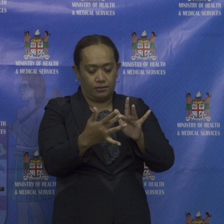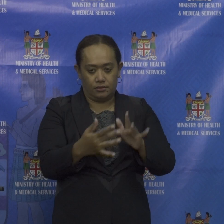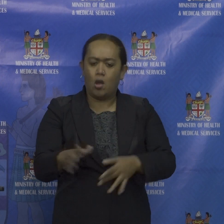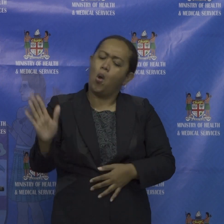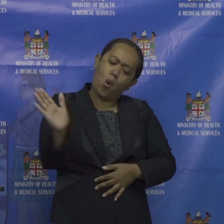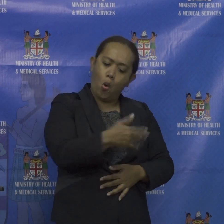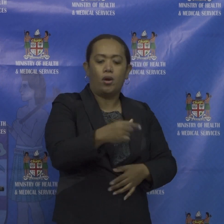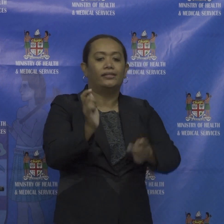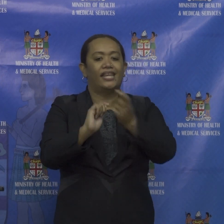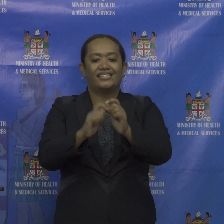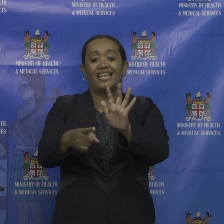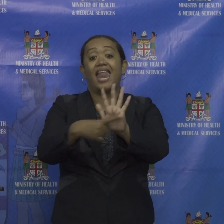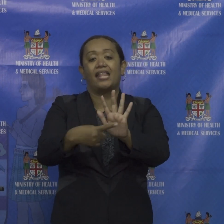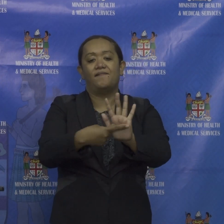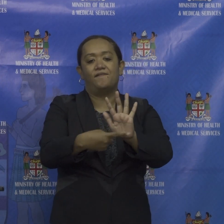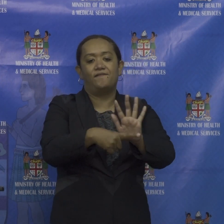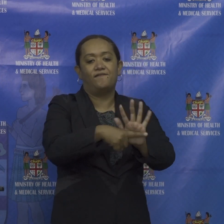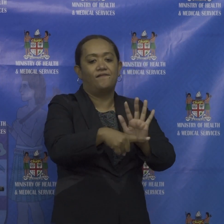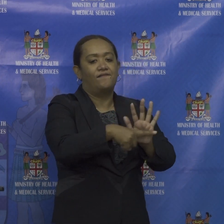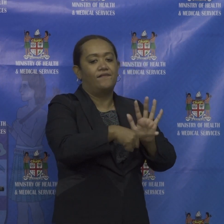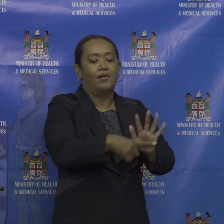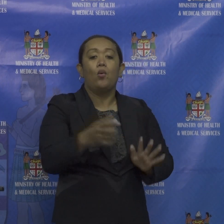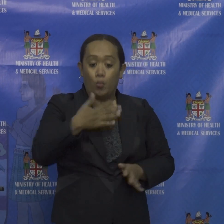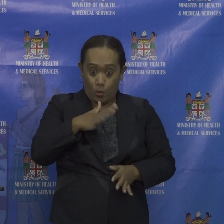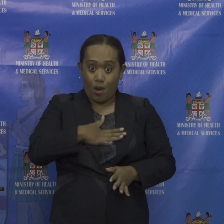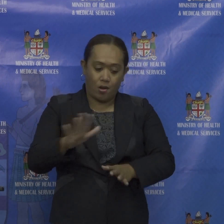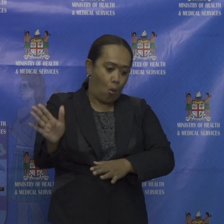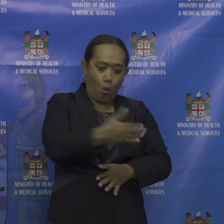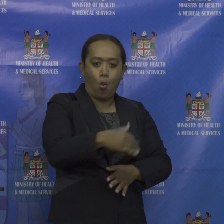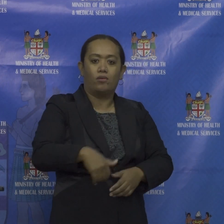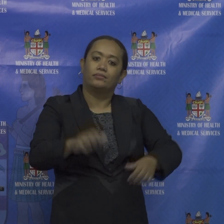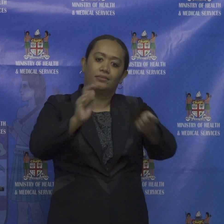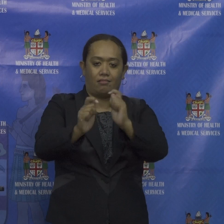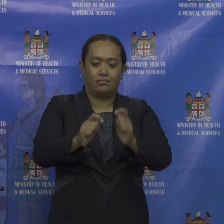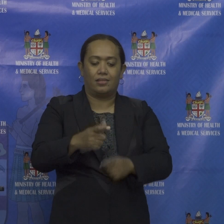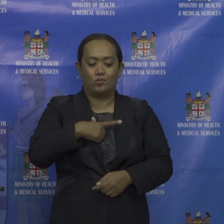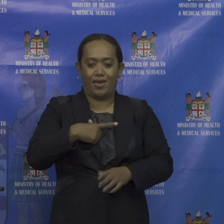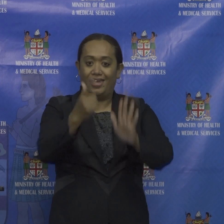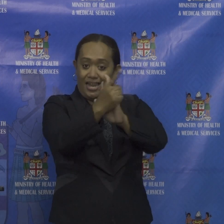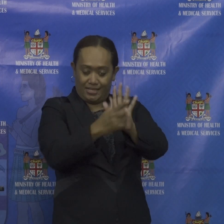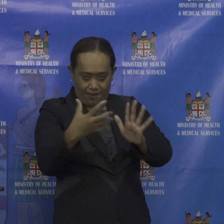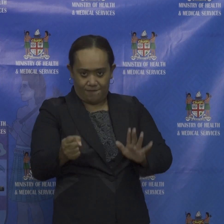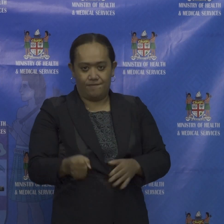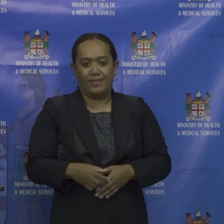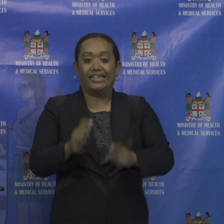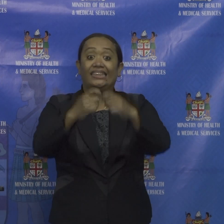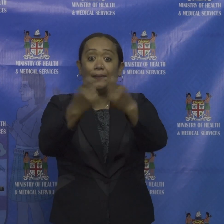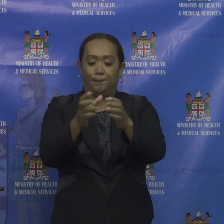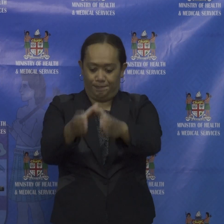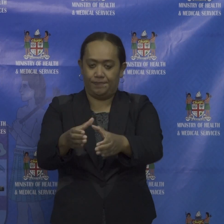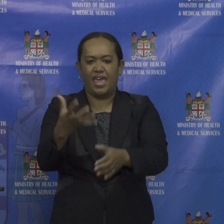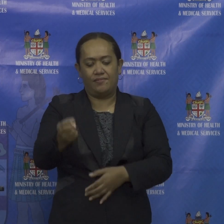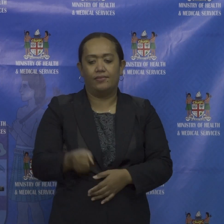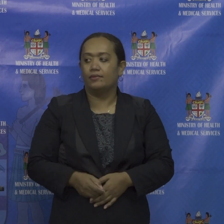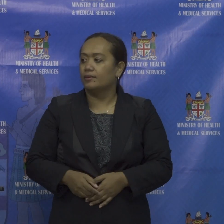the tests so far have been negative, but we just have to make sure that everybody on that list has been tested. So that's with the divisional team, and an announcement should